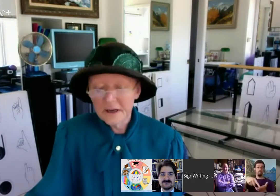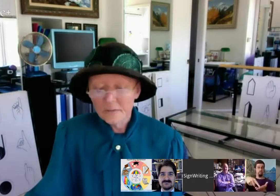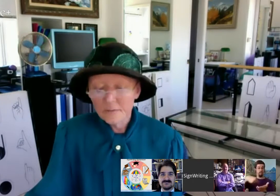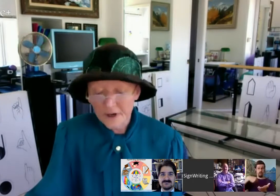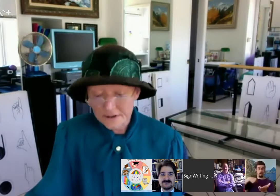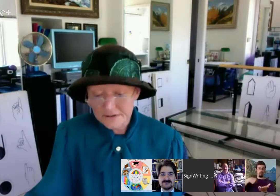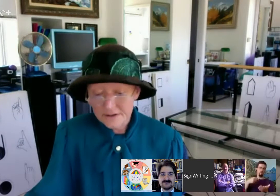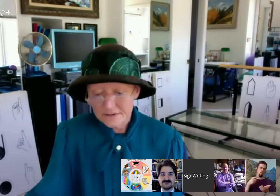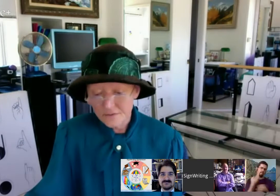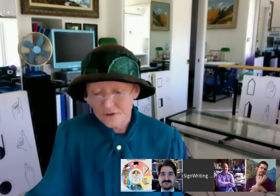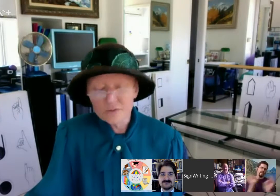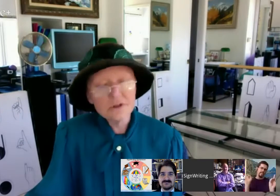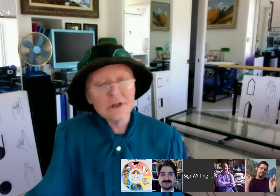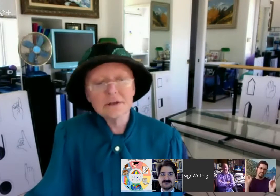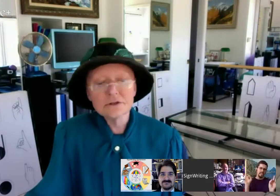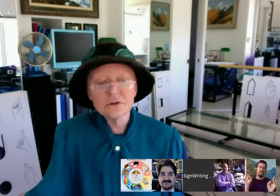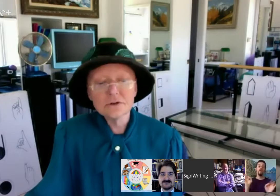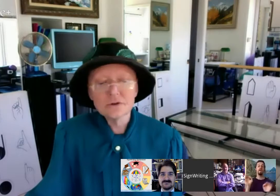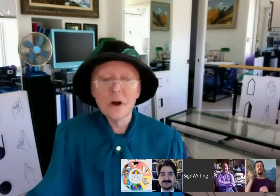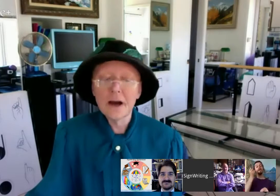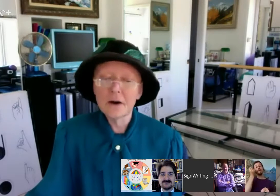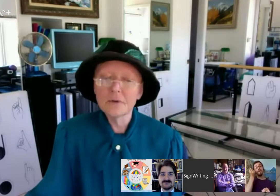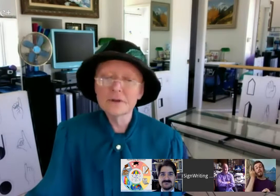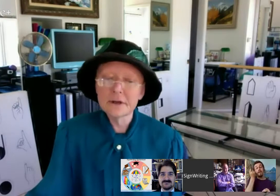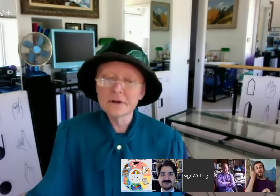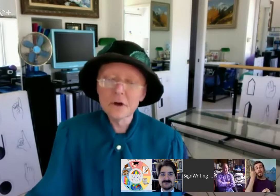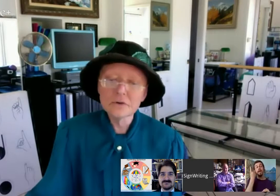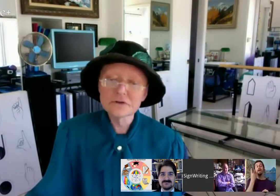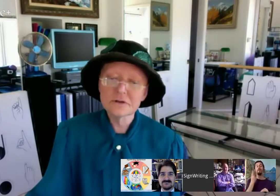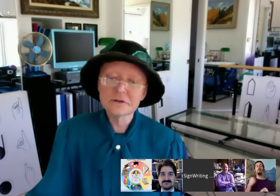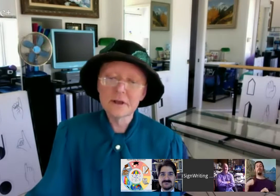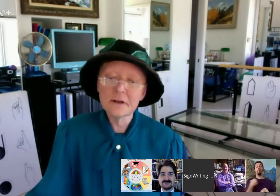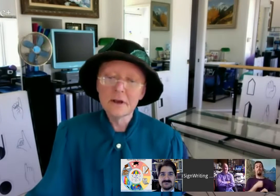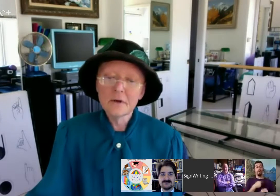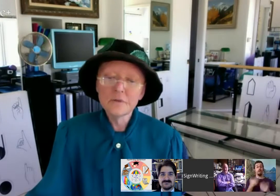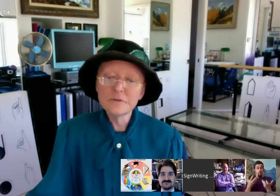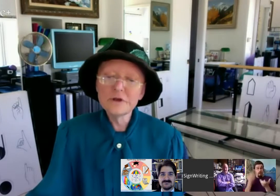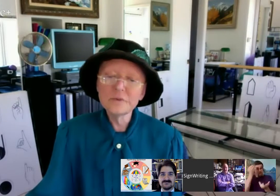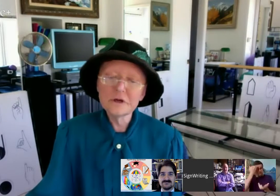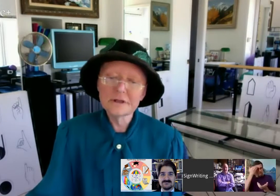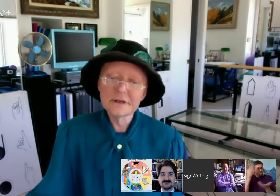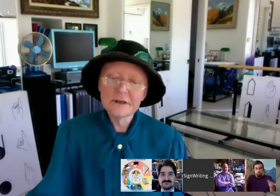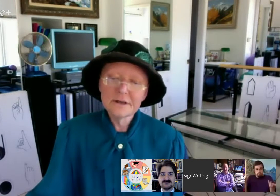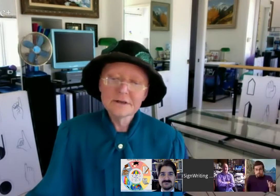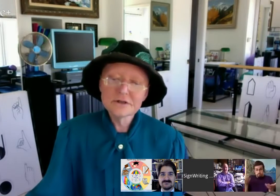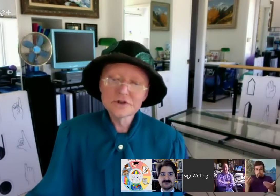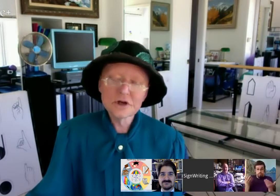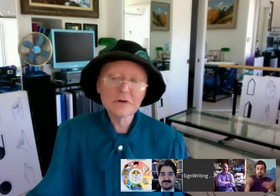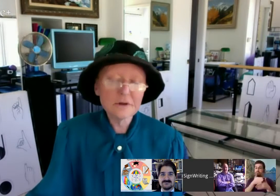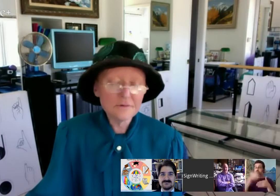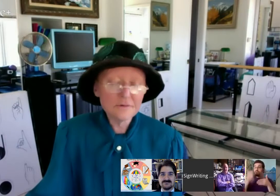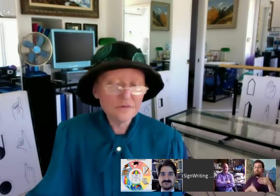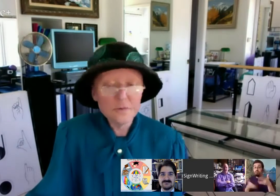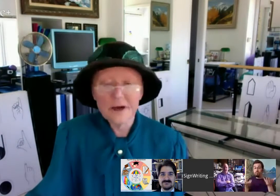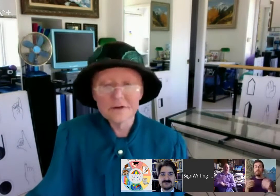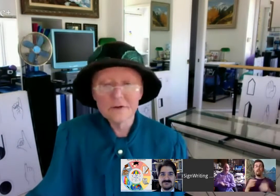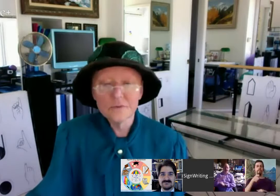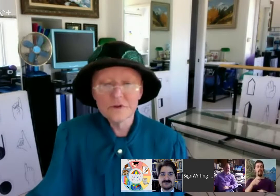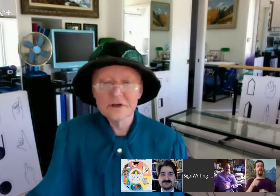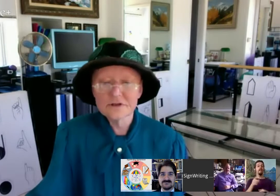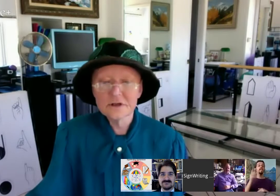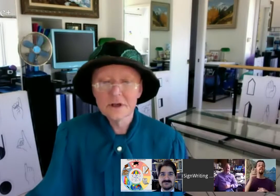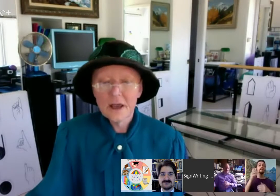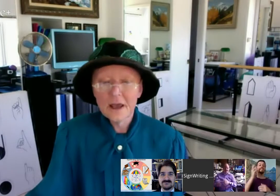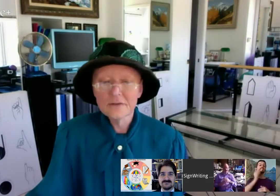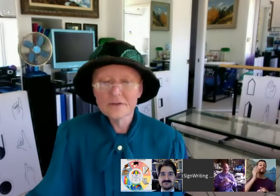for free, but that we would like to know how that it goes, that they would be willing to share their